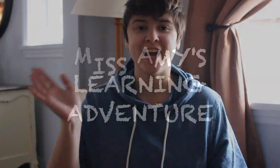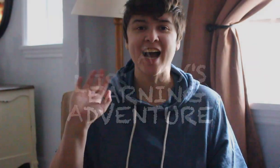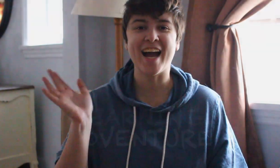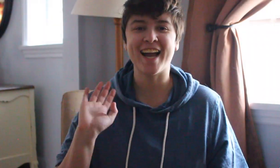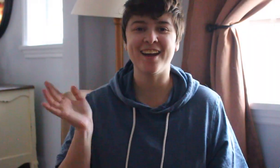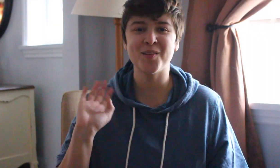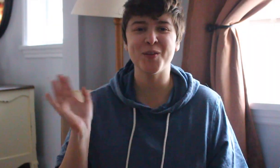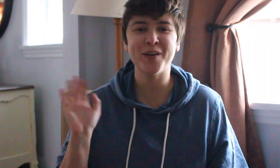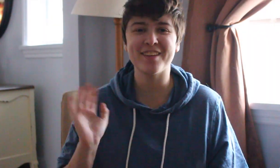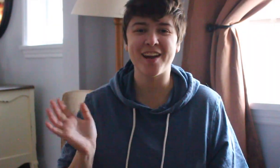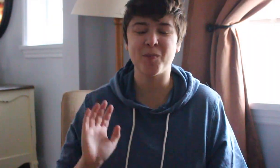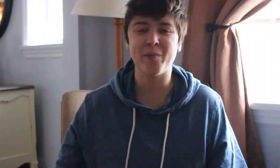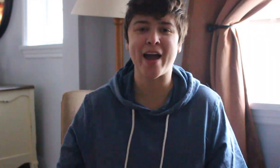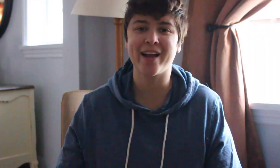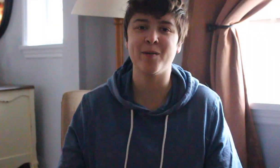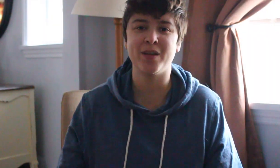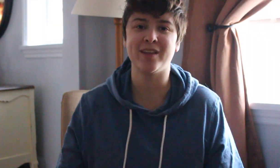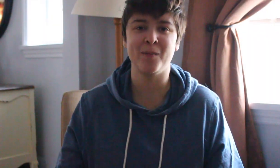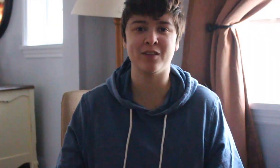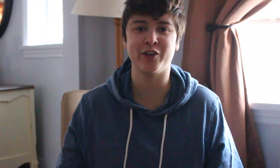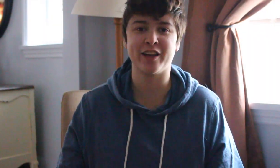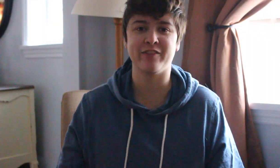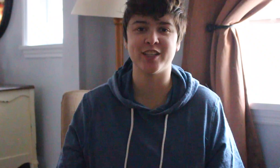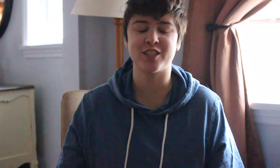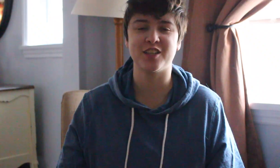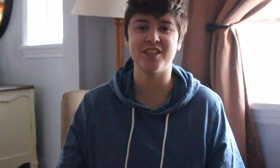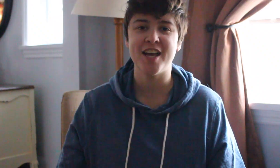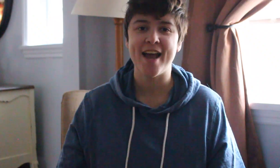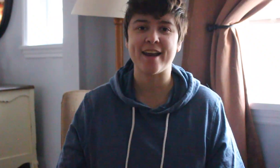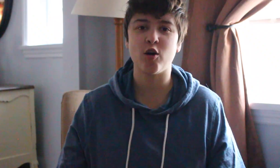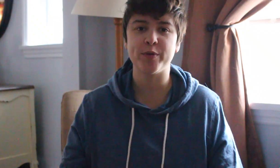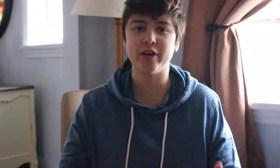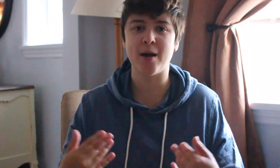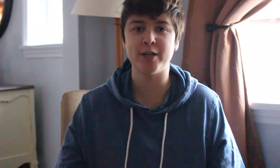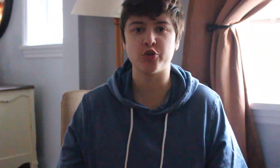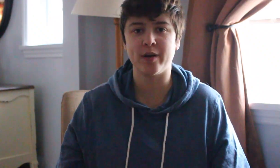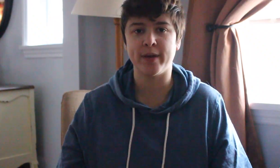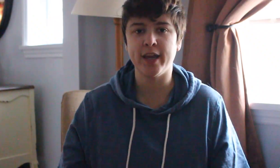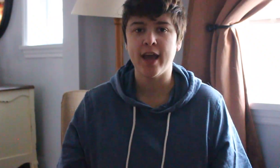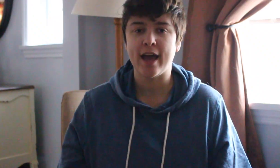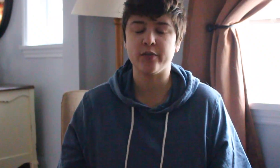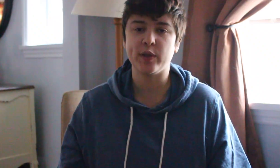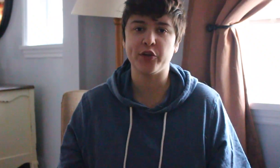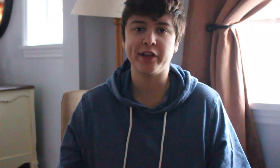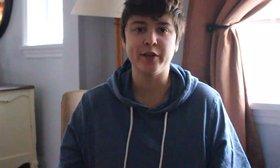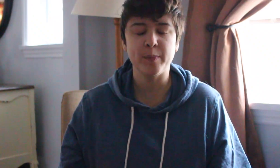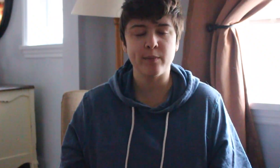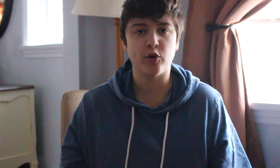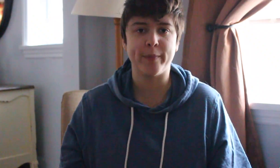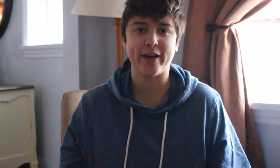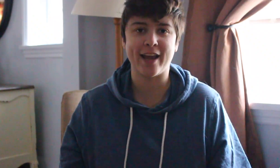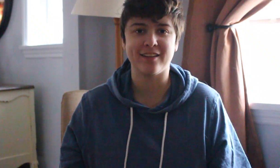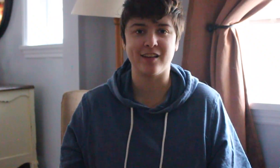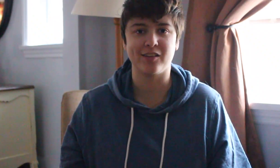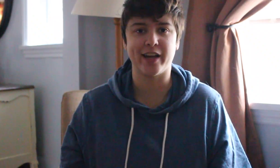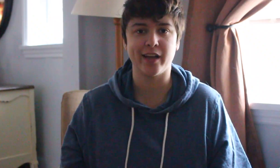Hi guys I'm so excited to be back on Miss Amy's Learning Adventures and I hope you'll come and join me as we learn a little bit more about ASL today.